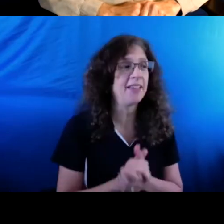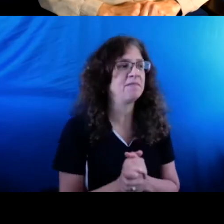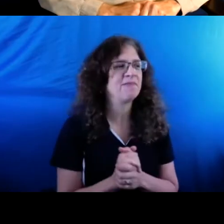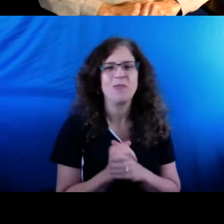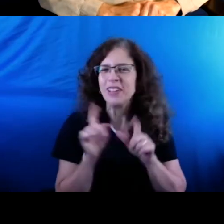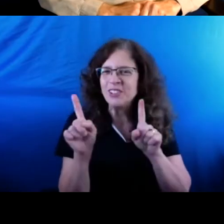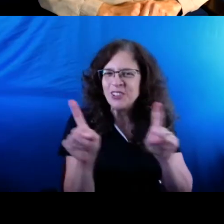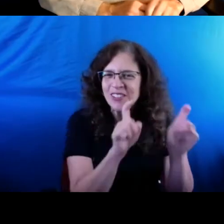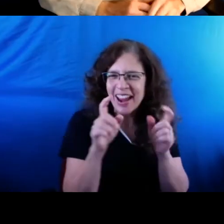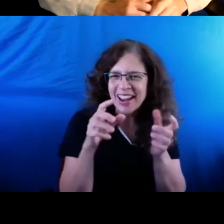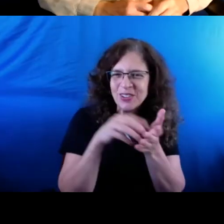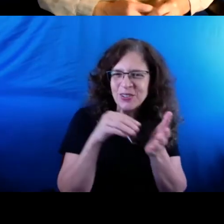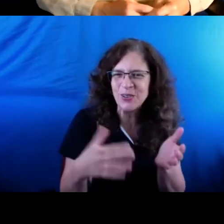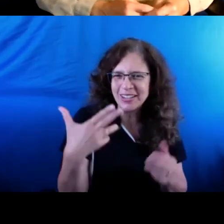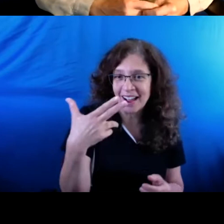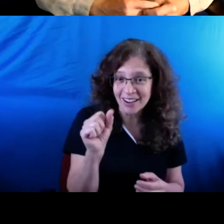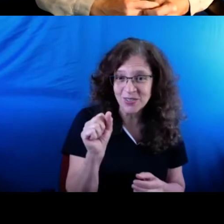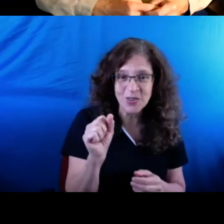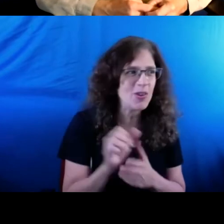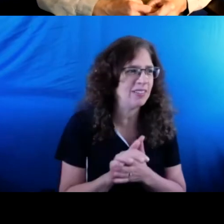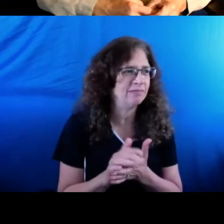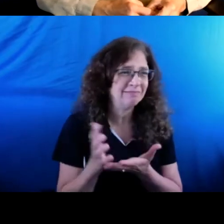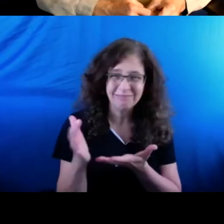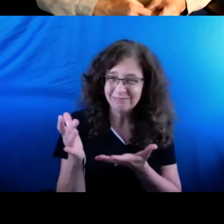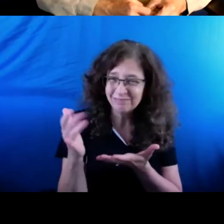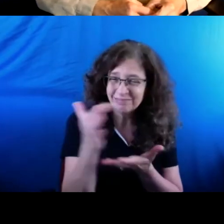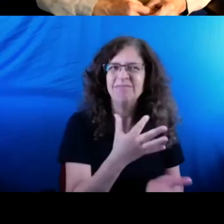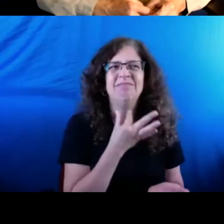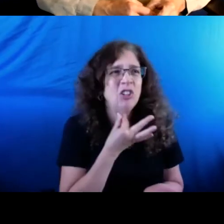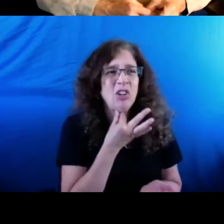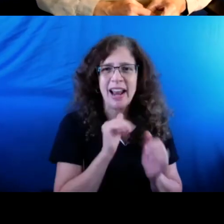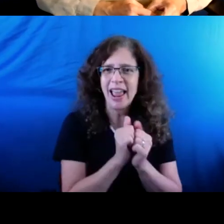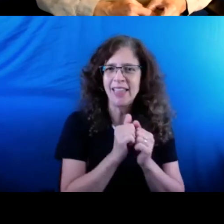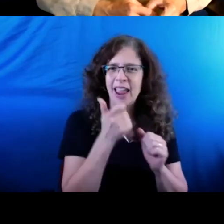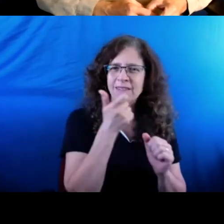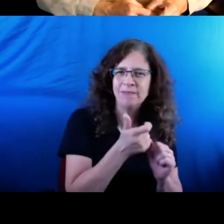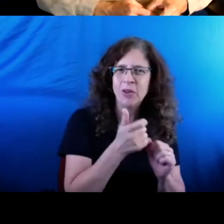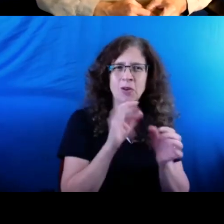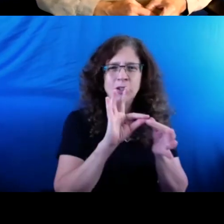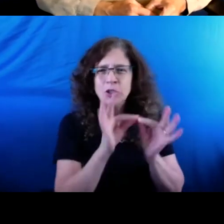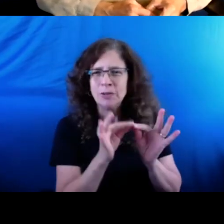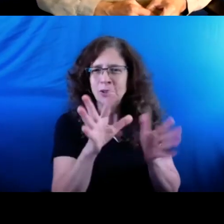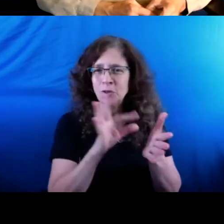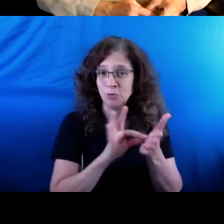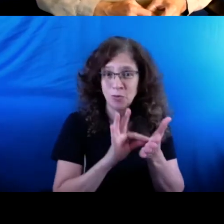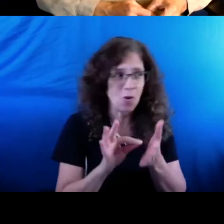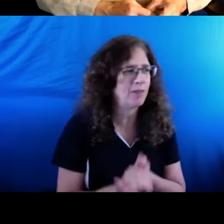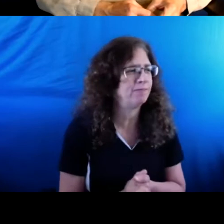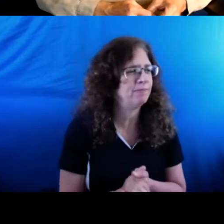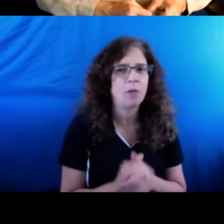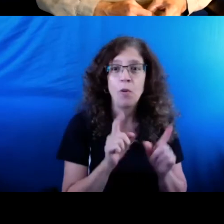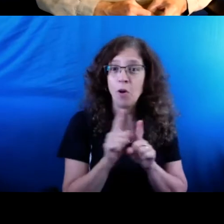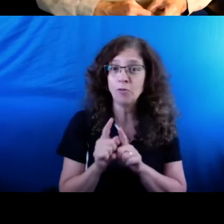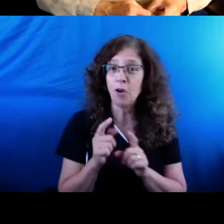How did we collect the data? We surveyed the students in high school. We collected the data, how